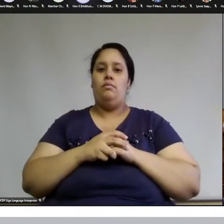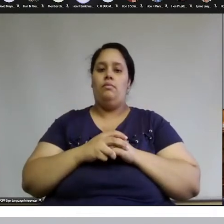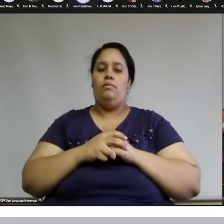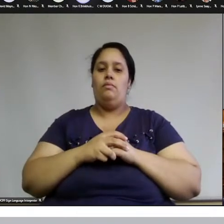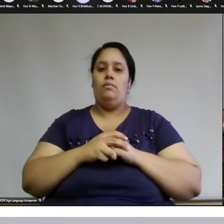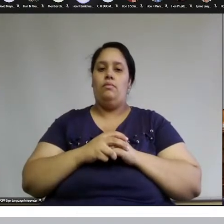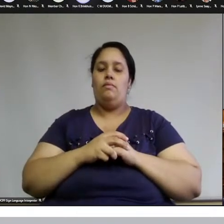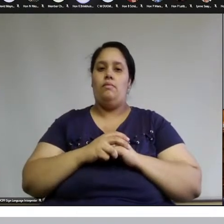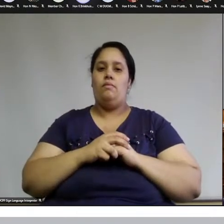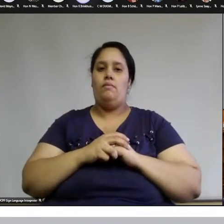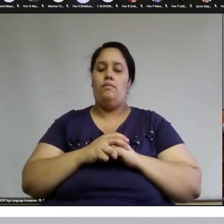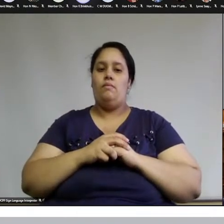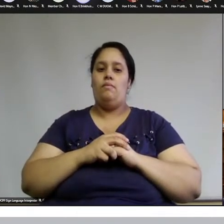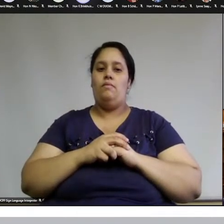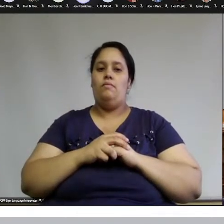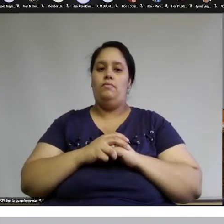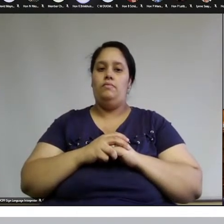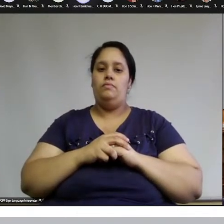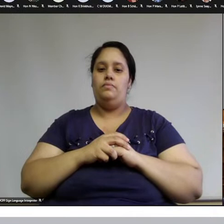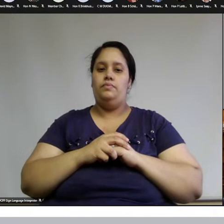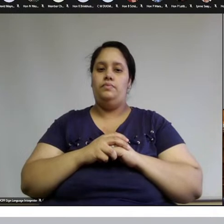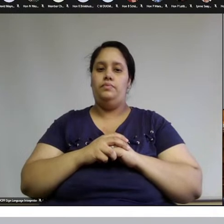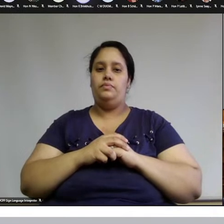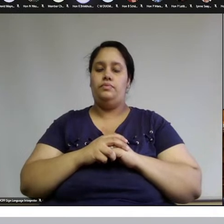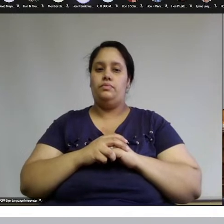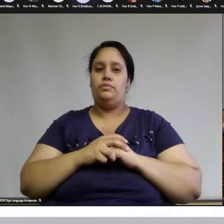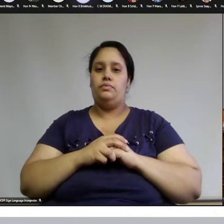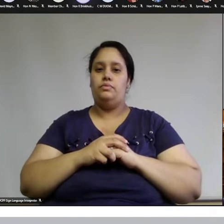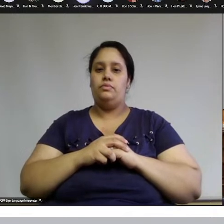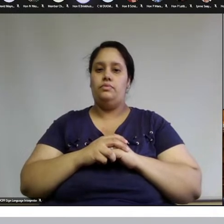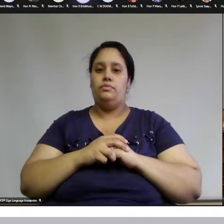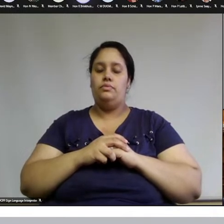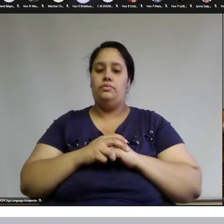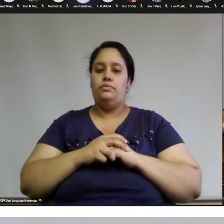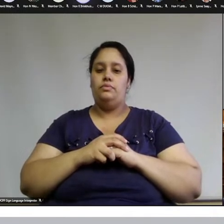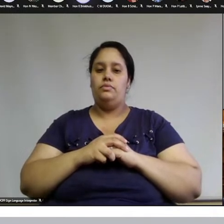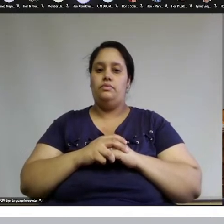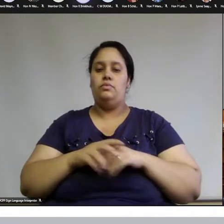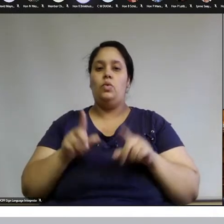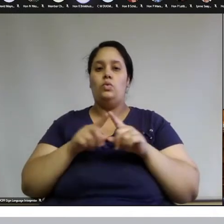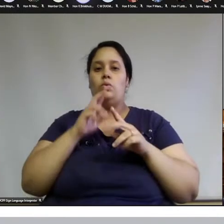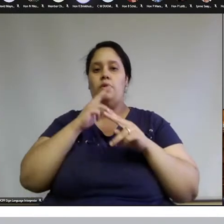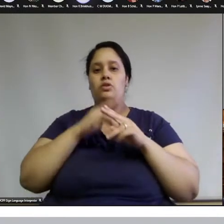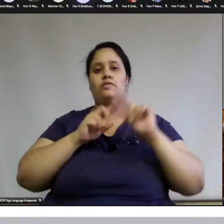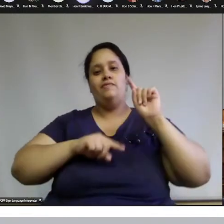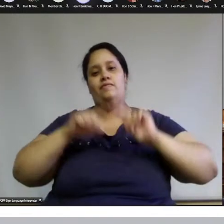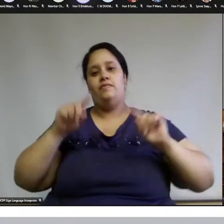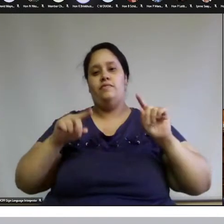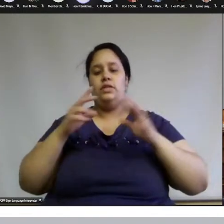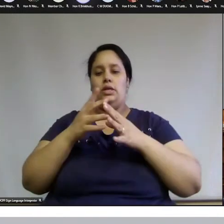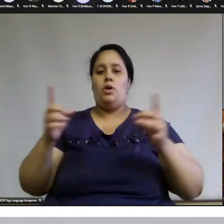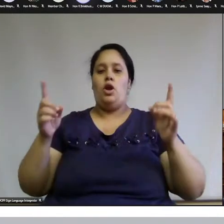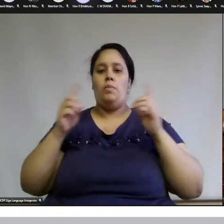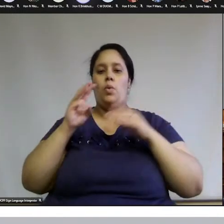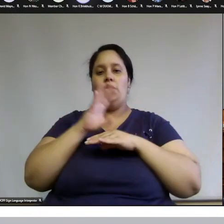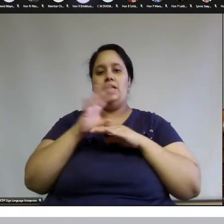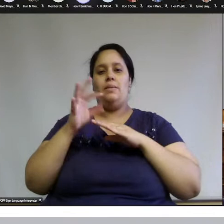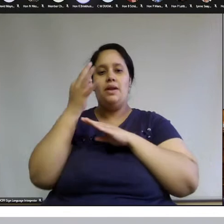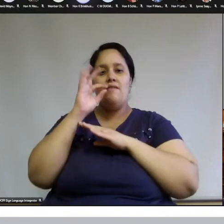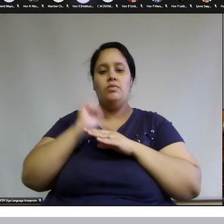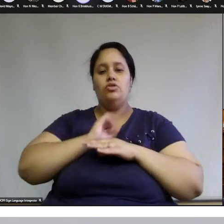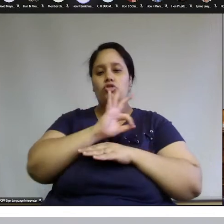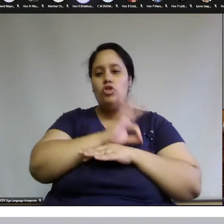want to mention that to all the different departments in the Western Cape government, especially the